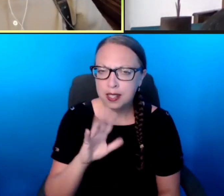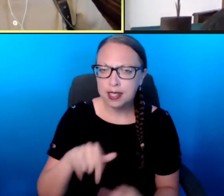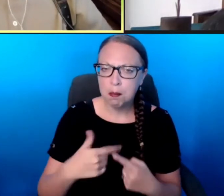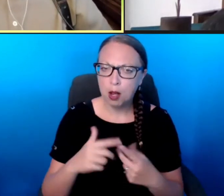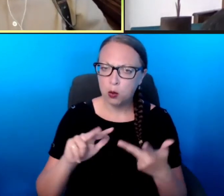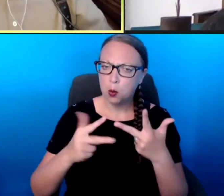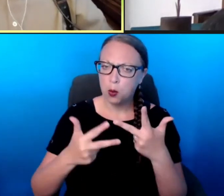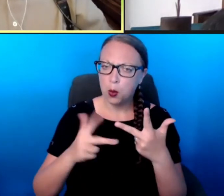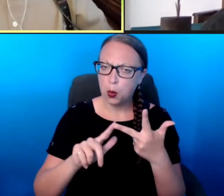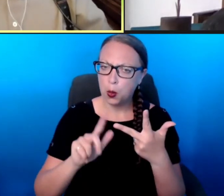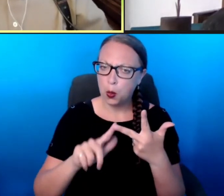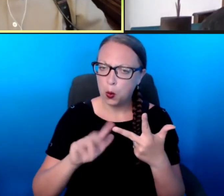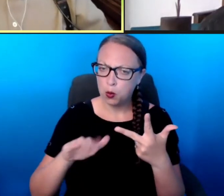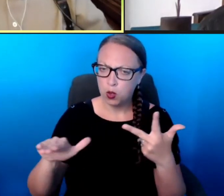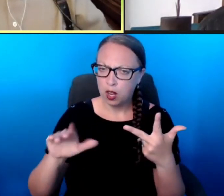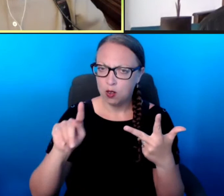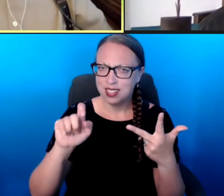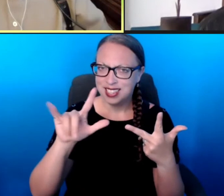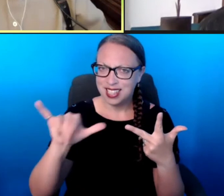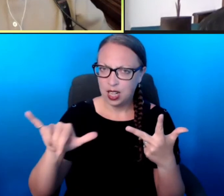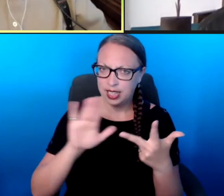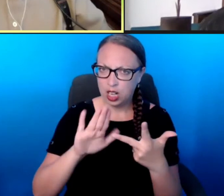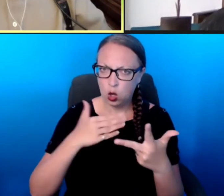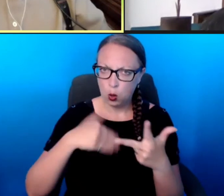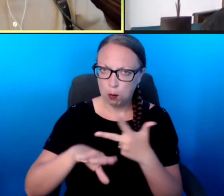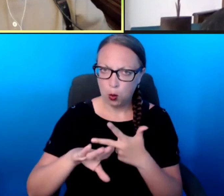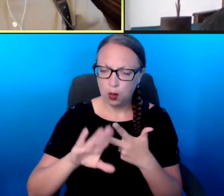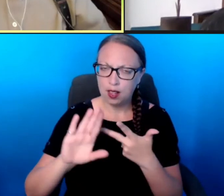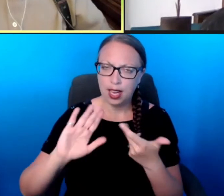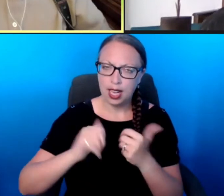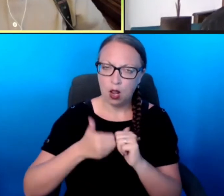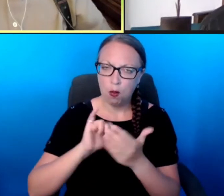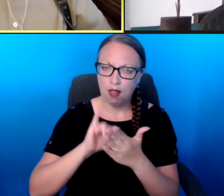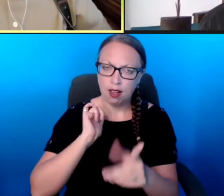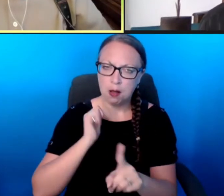child, Tally, and her birth and the impact it had on your life.